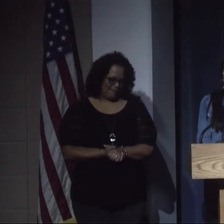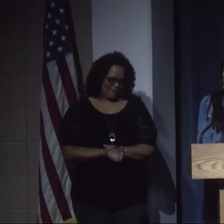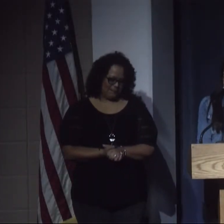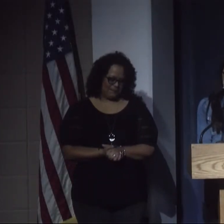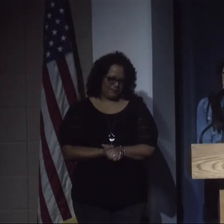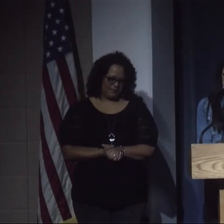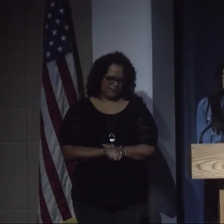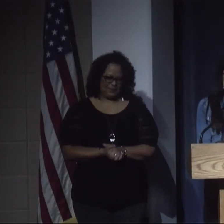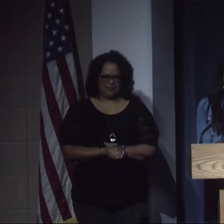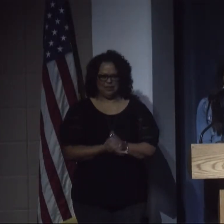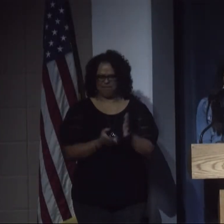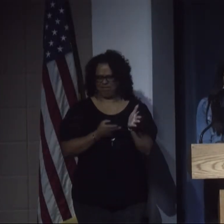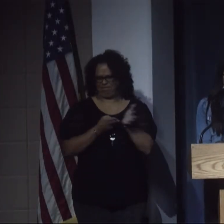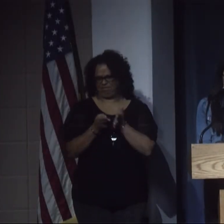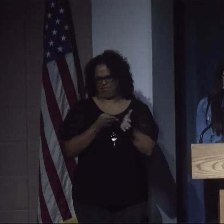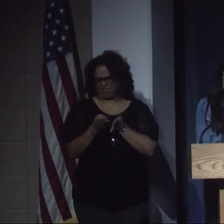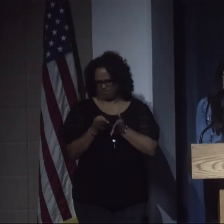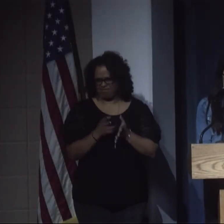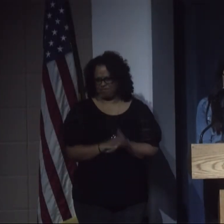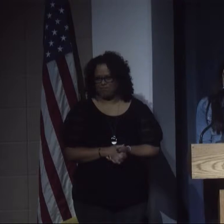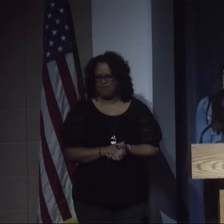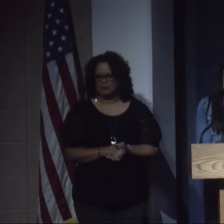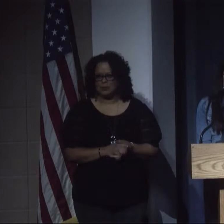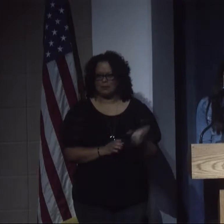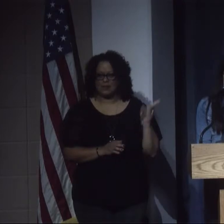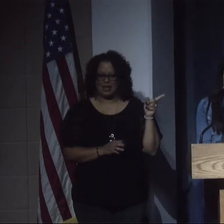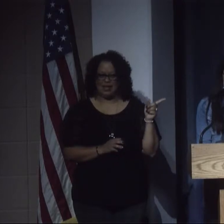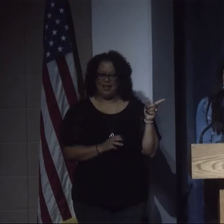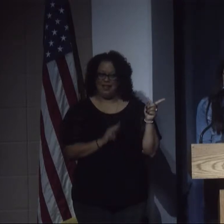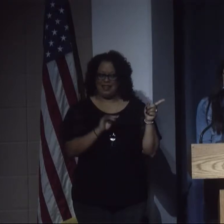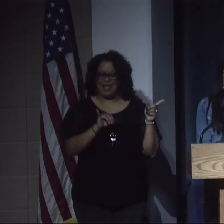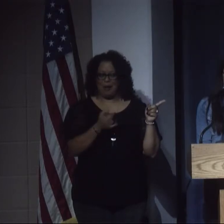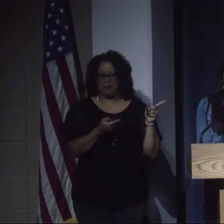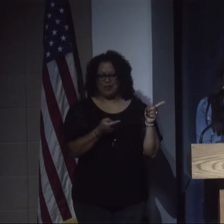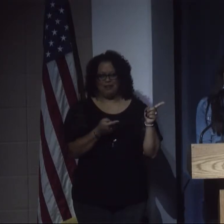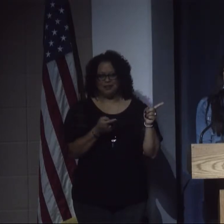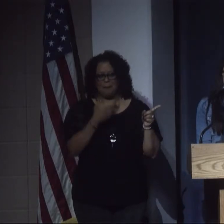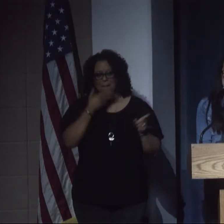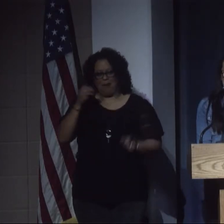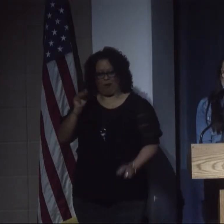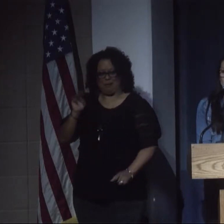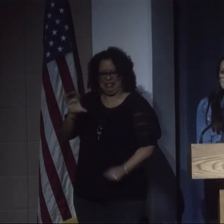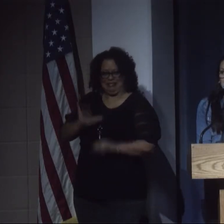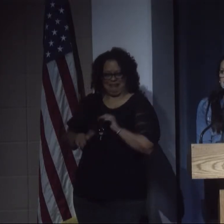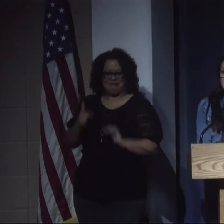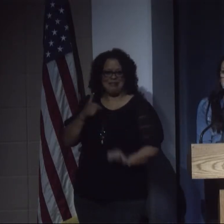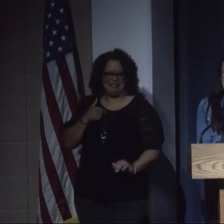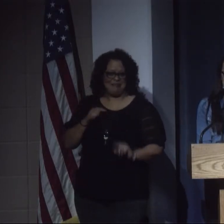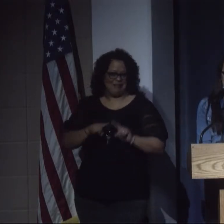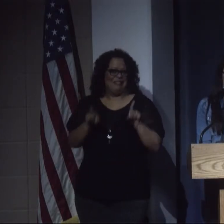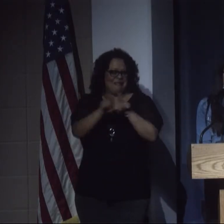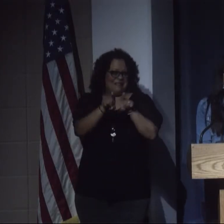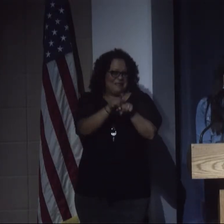be honest with you guys. Not only would MJ be a better MC than me, but also better at dancing. I will admit to